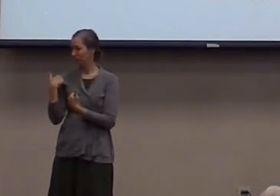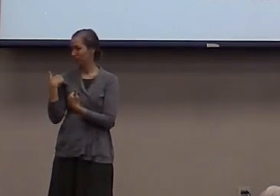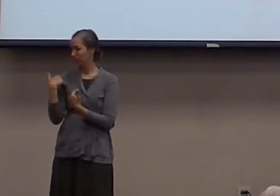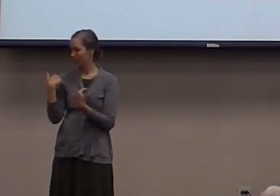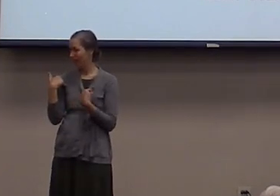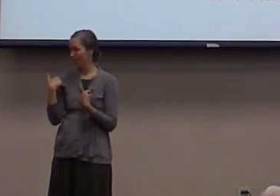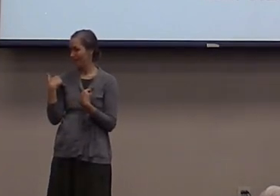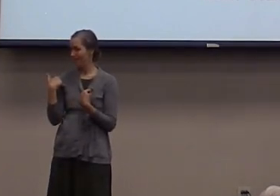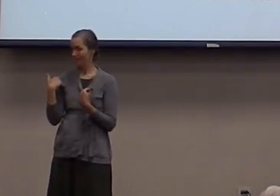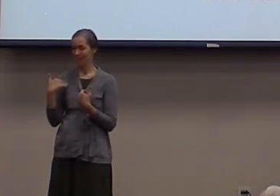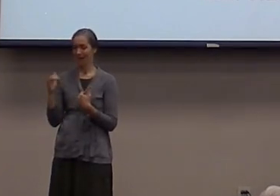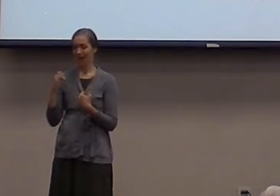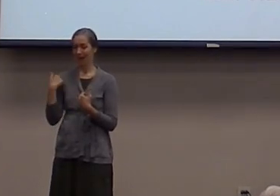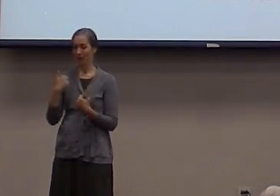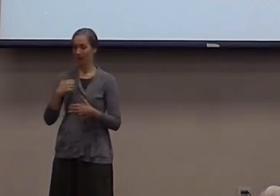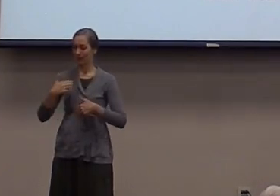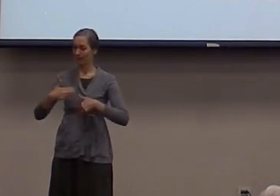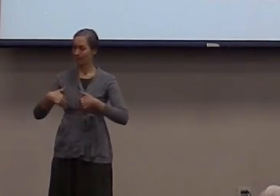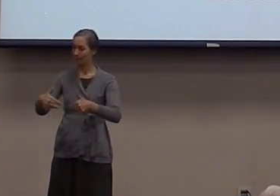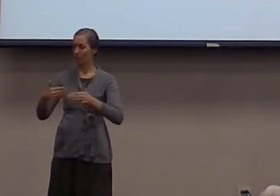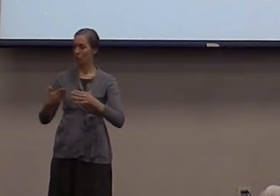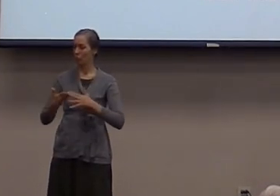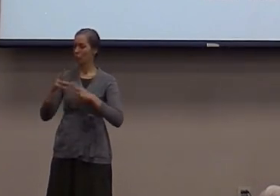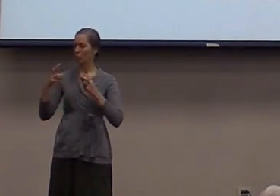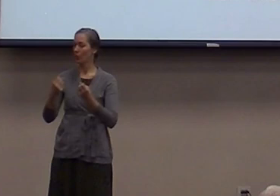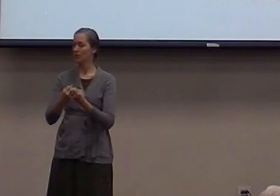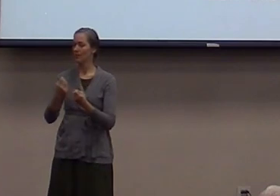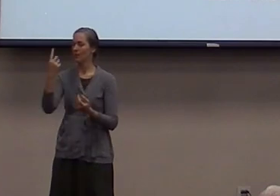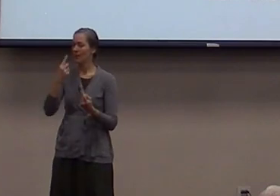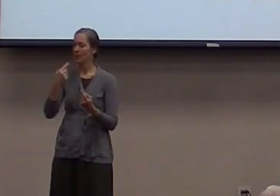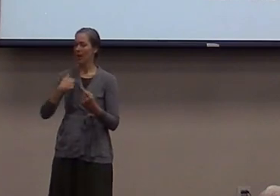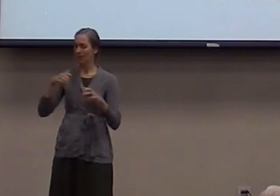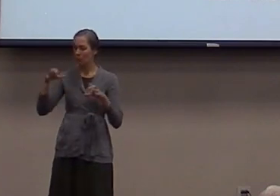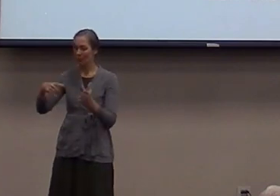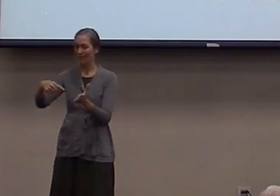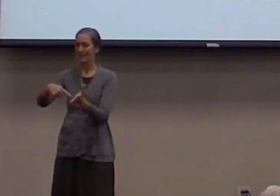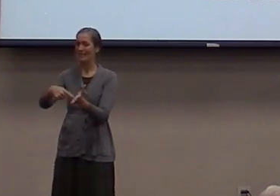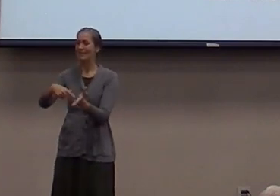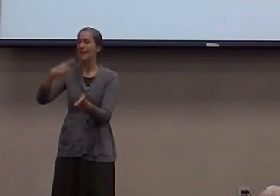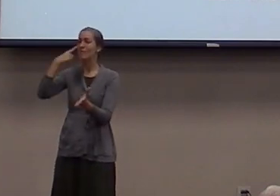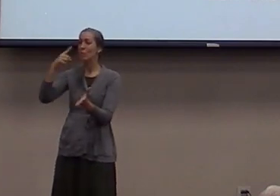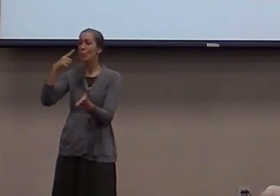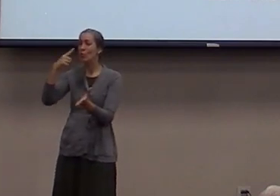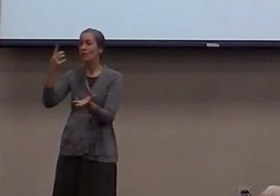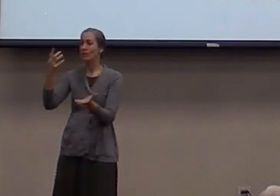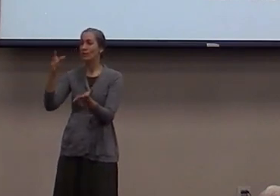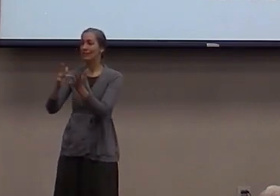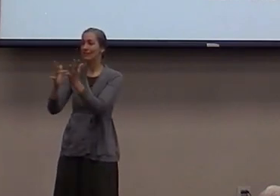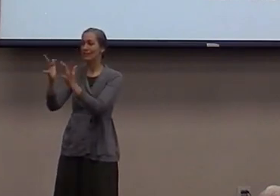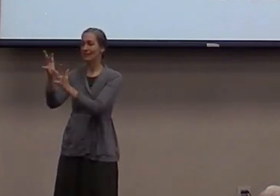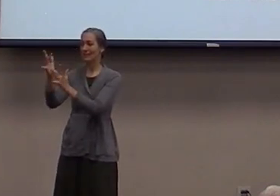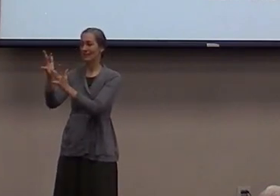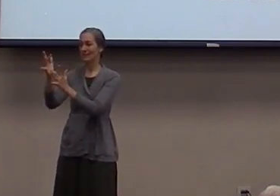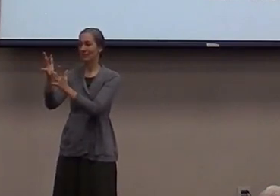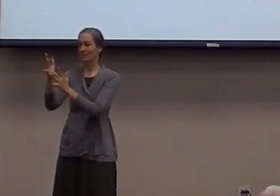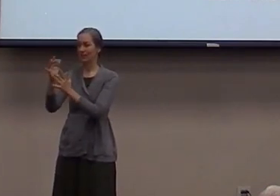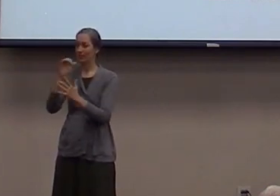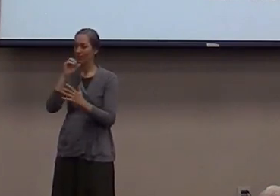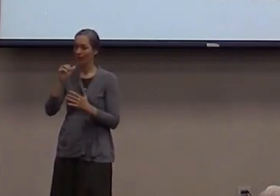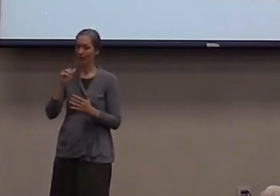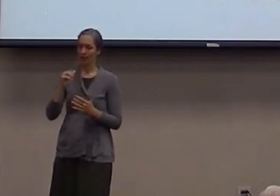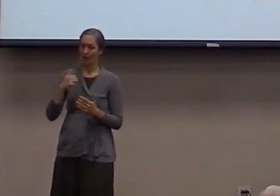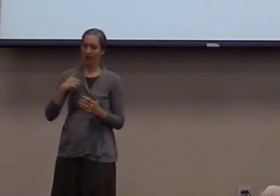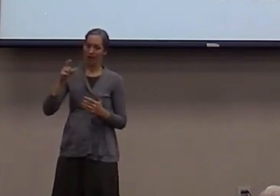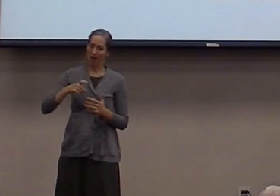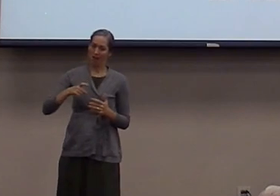together. And as we do it, I want you to think about doing it for Jesus. It's not something you do because you're a student. It's something